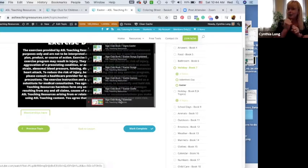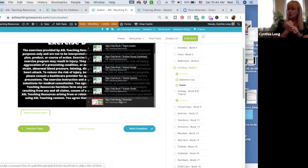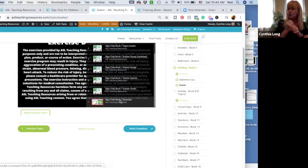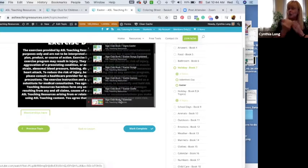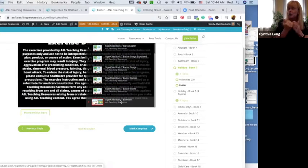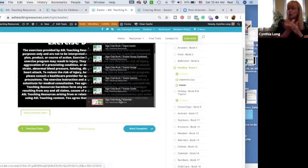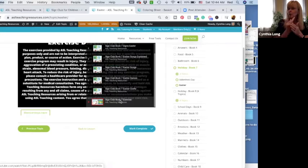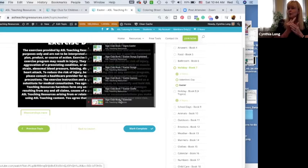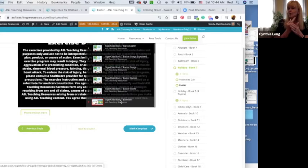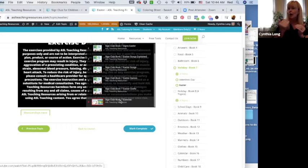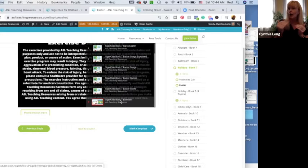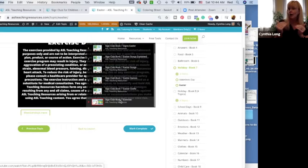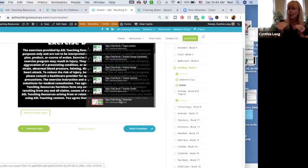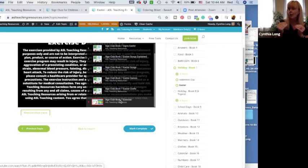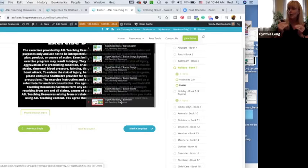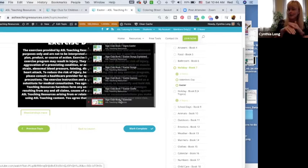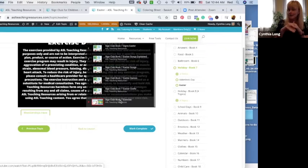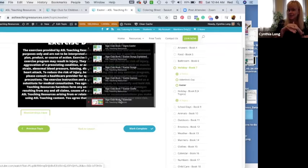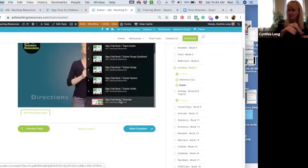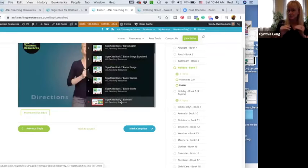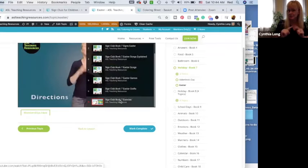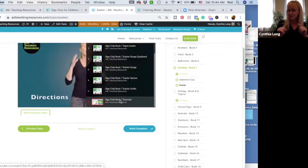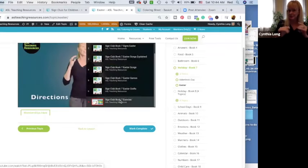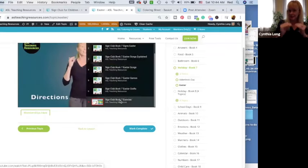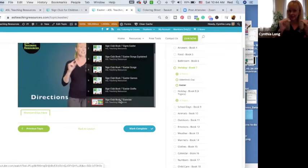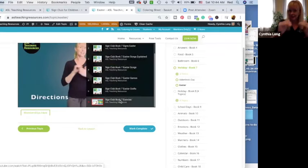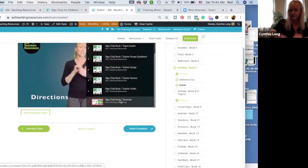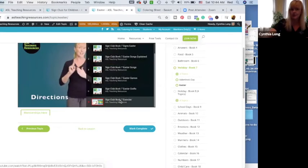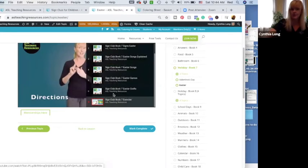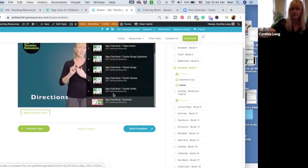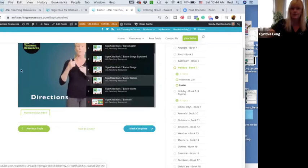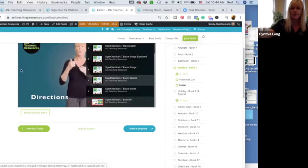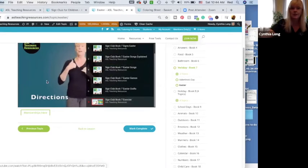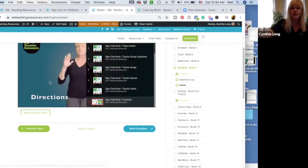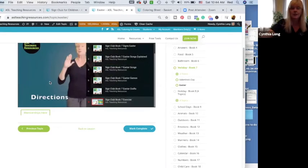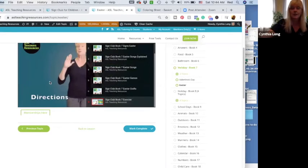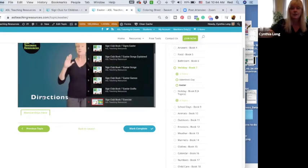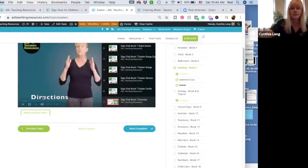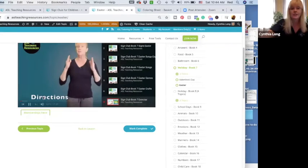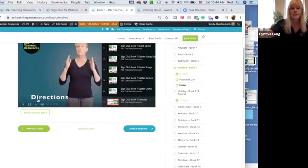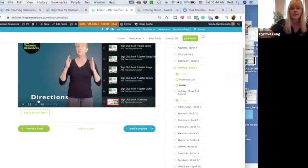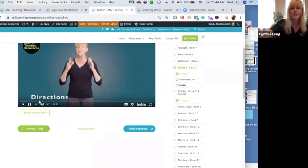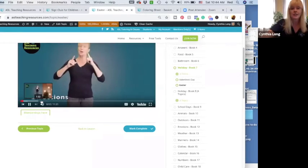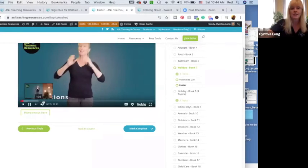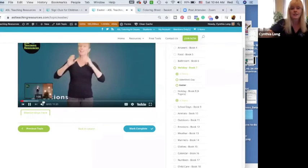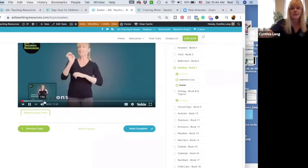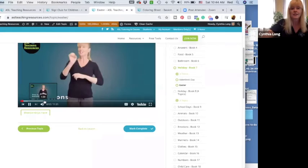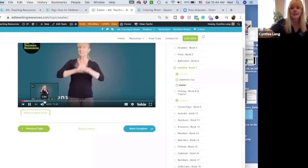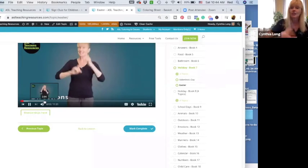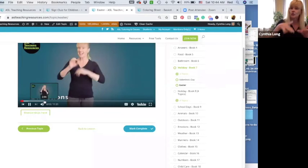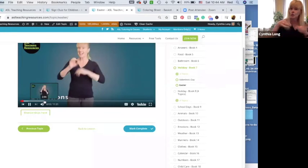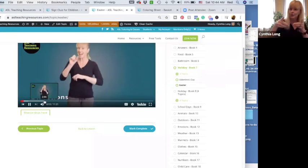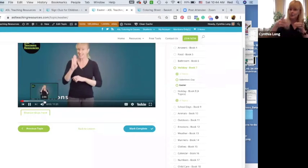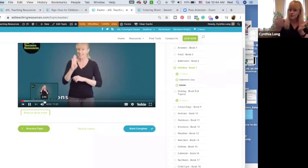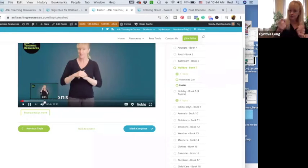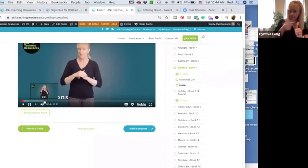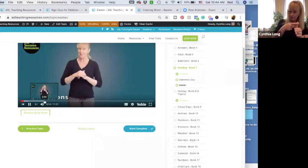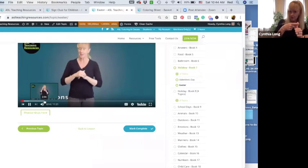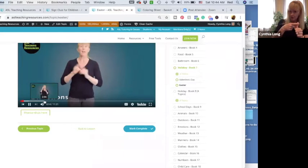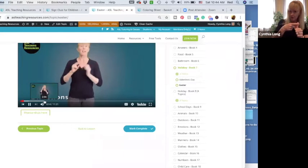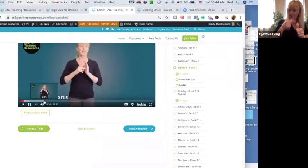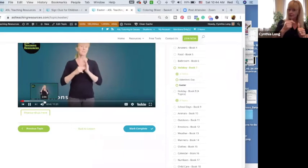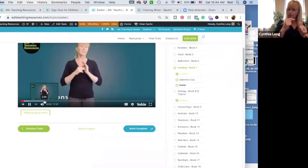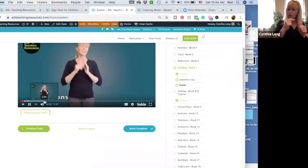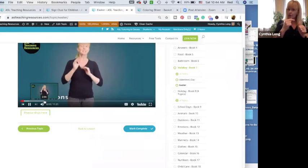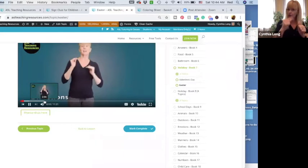go back and make sure the new ones are accessible for different levels. So this is, the